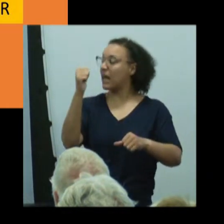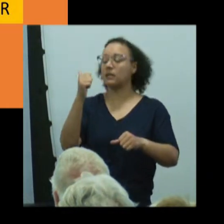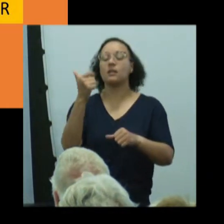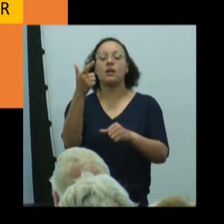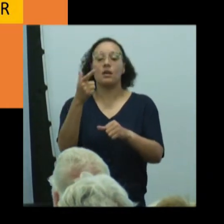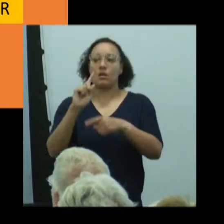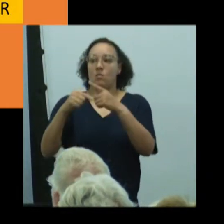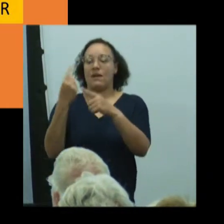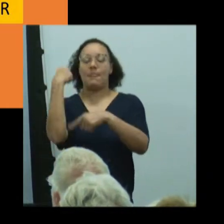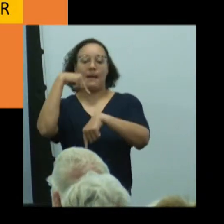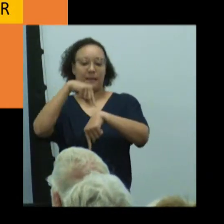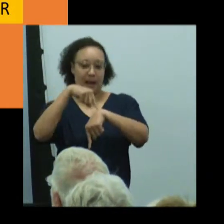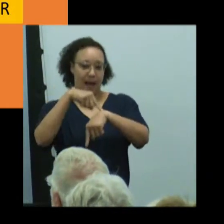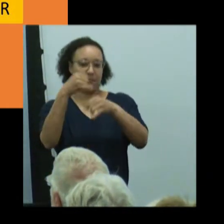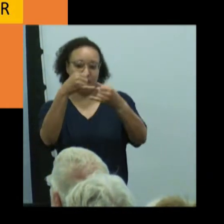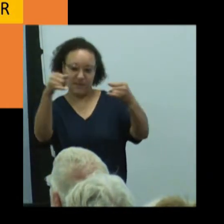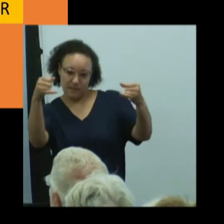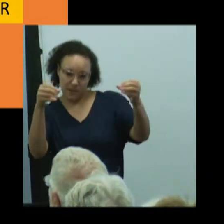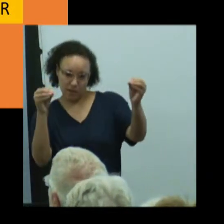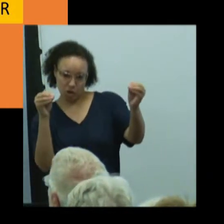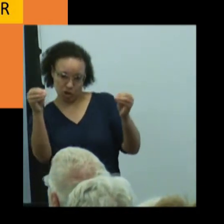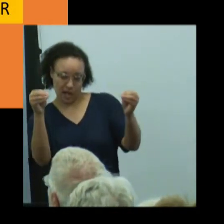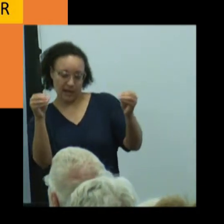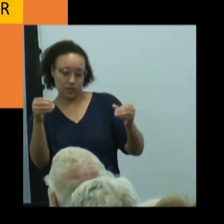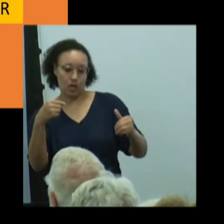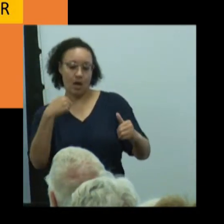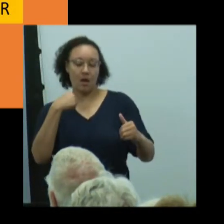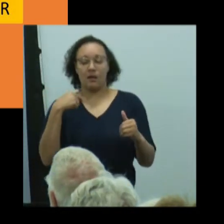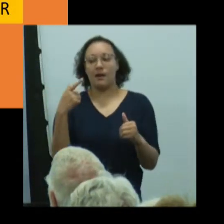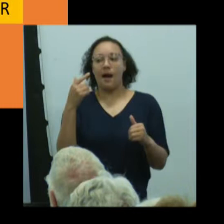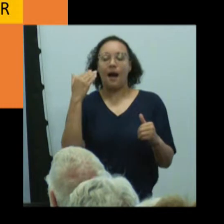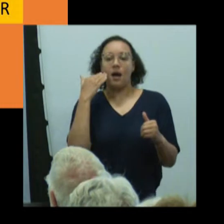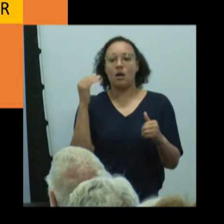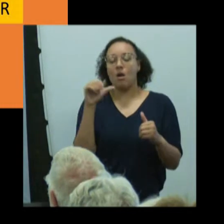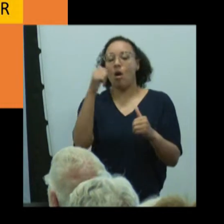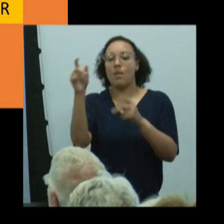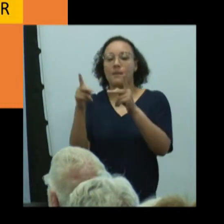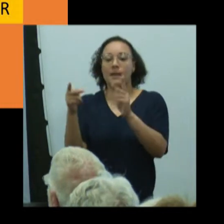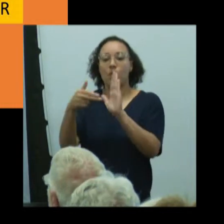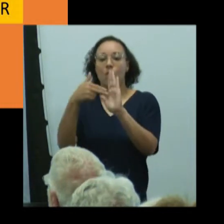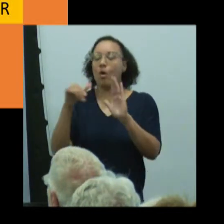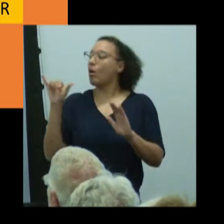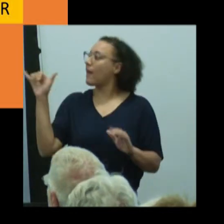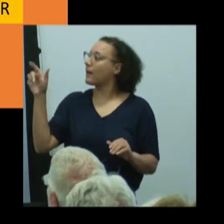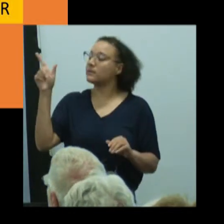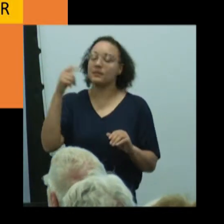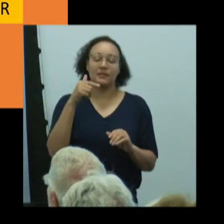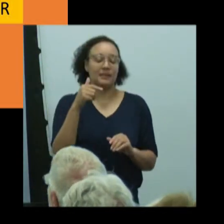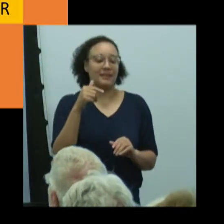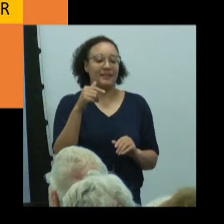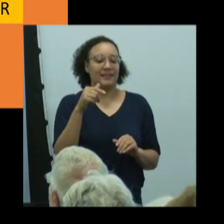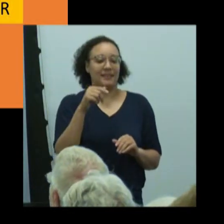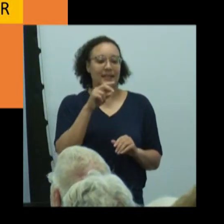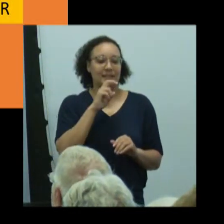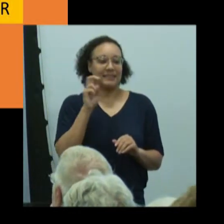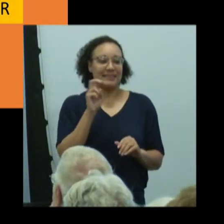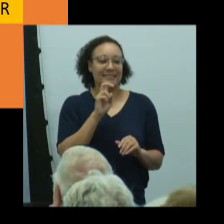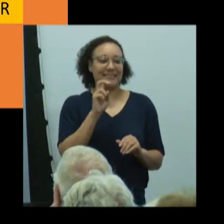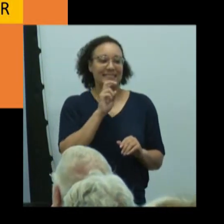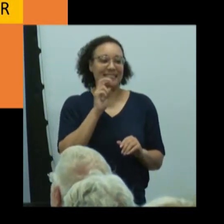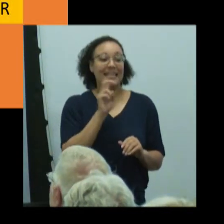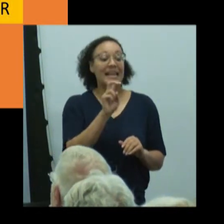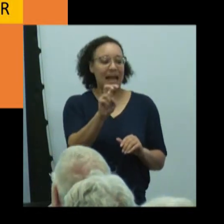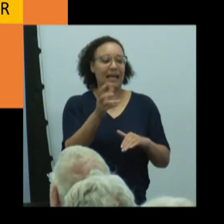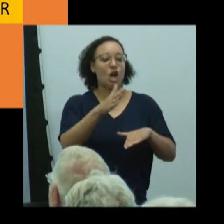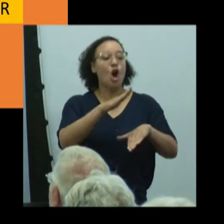redistricting. I like to call it the one I don't call it, other people call it, called the snake on the lake. You can't see it, but